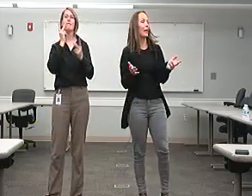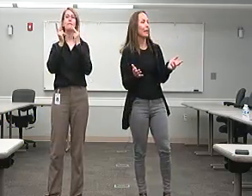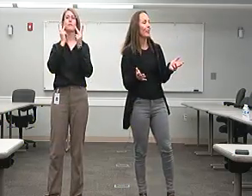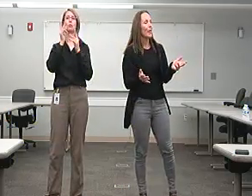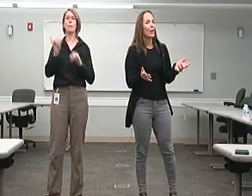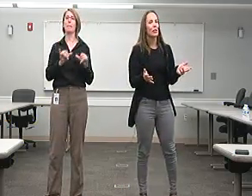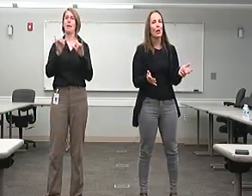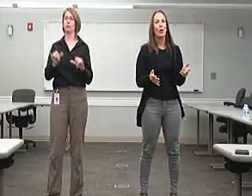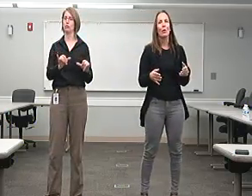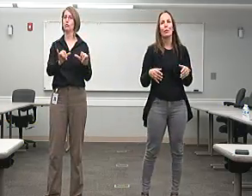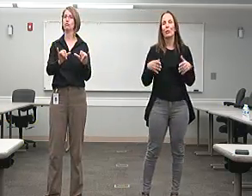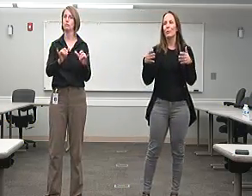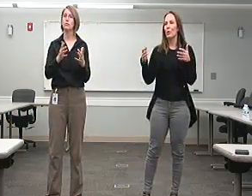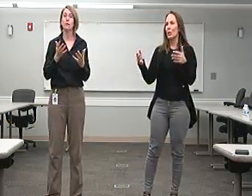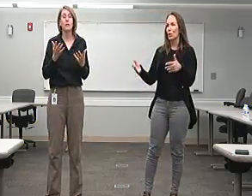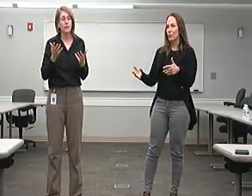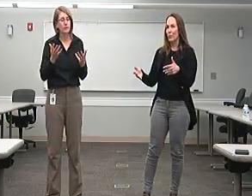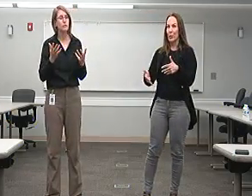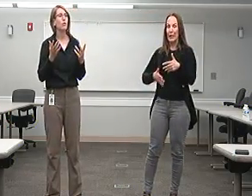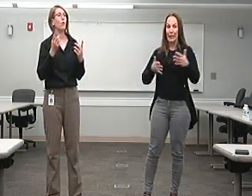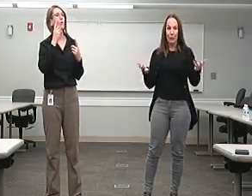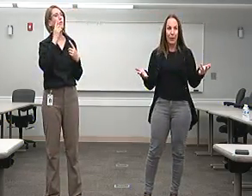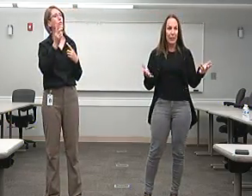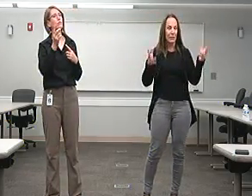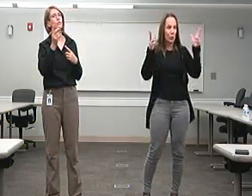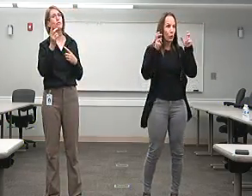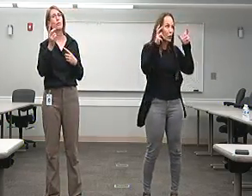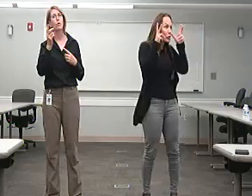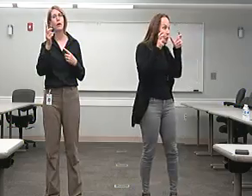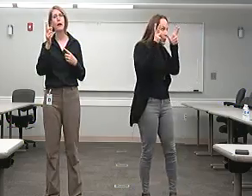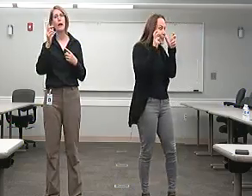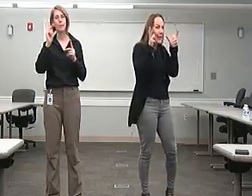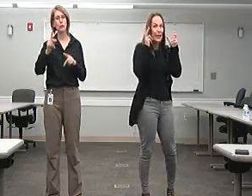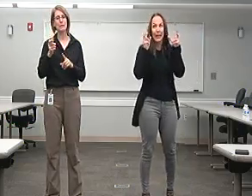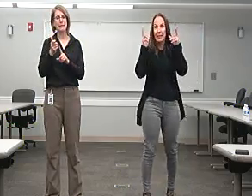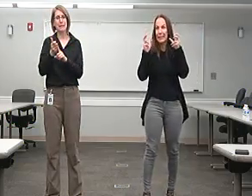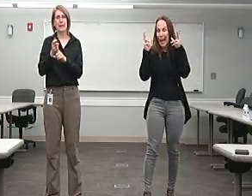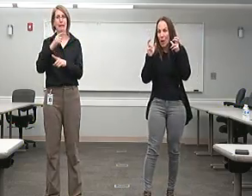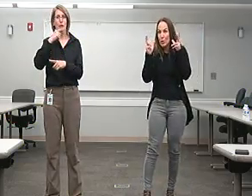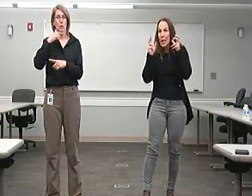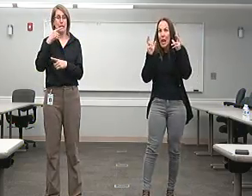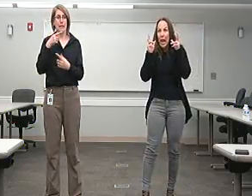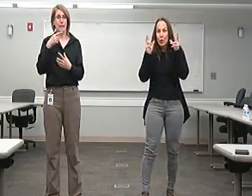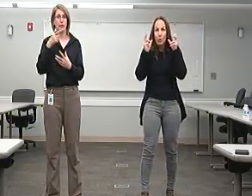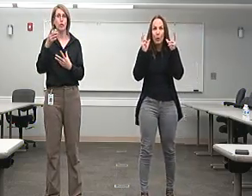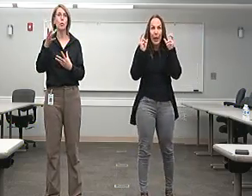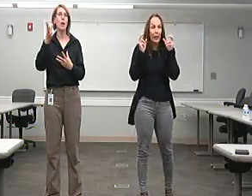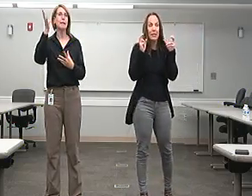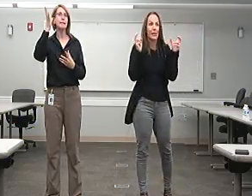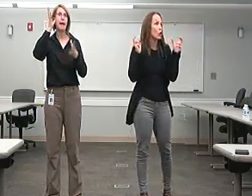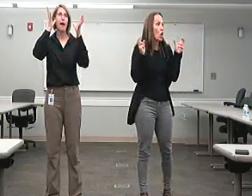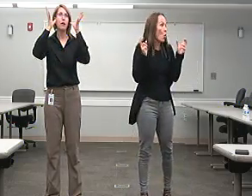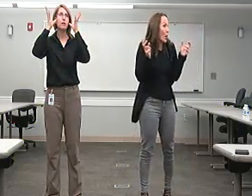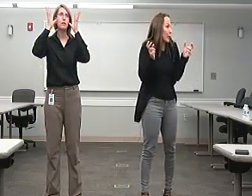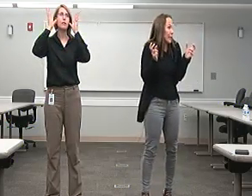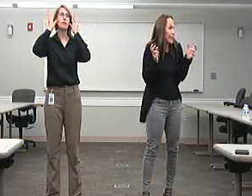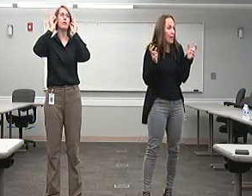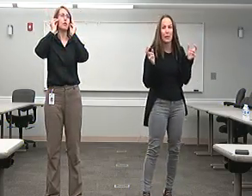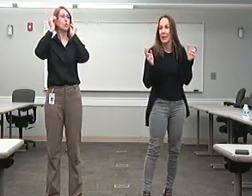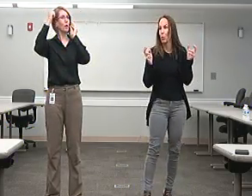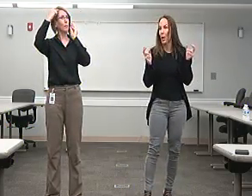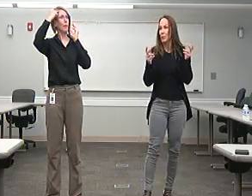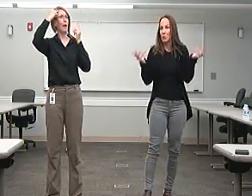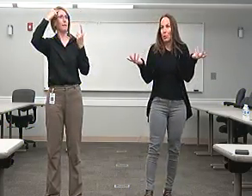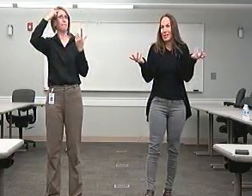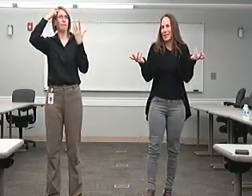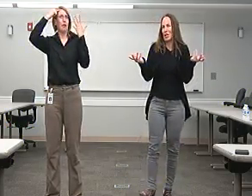So for a hearing individual, you're taking in sound, and your brain doesn't know what it is on day one. The brain doesn't know